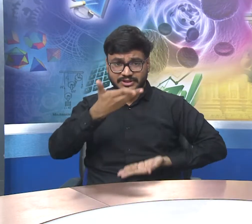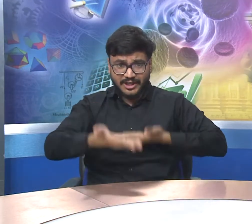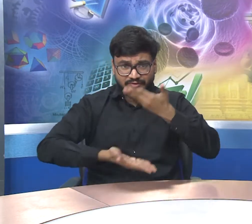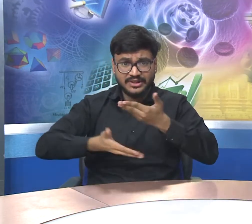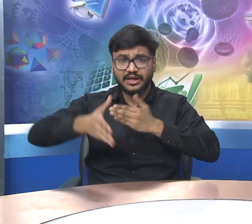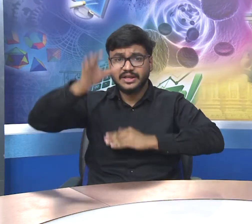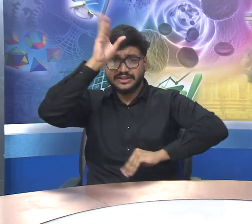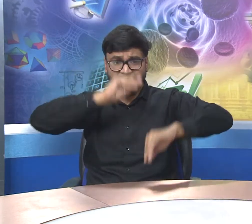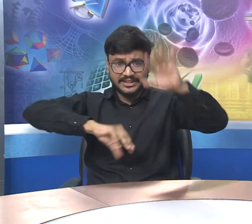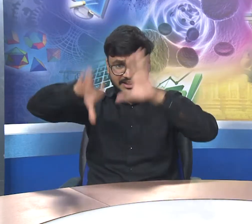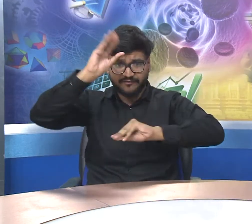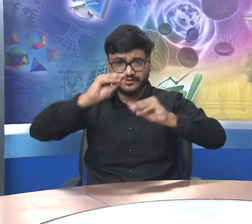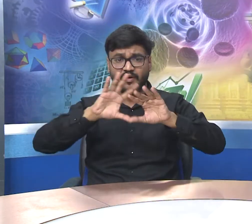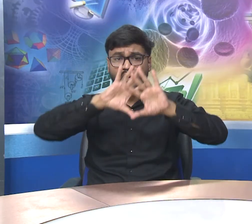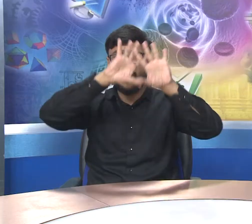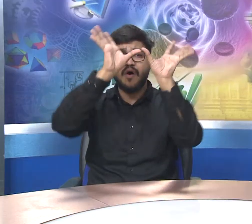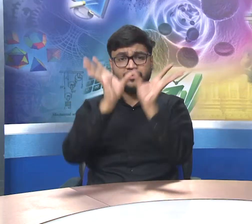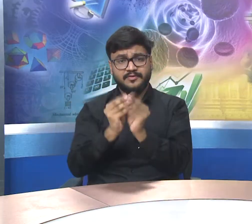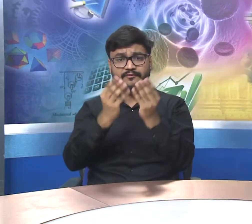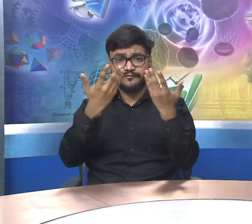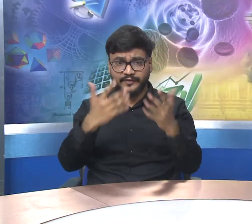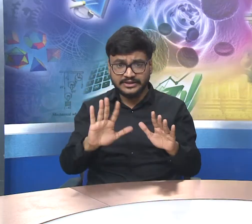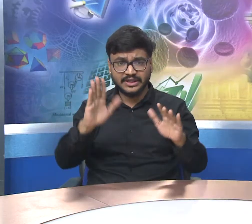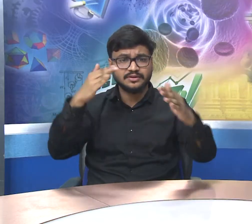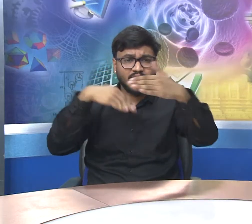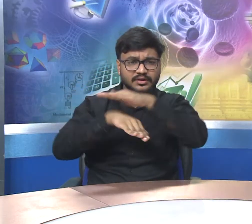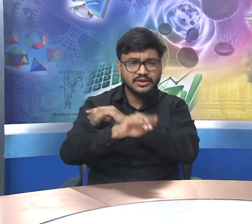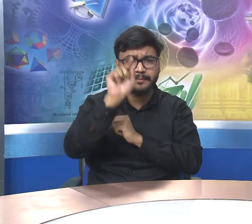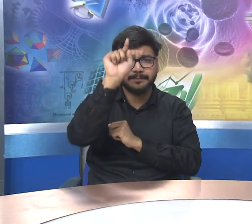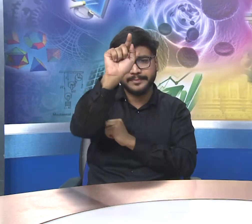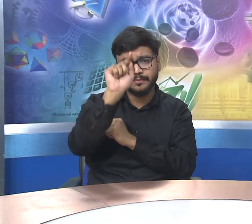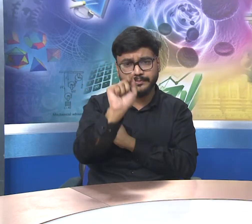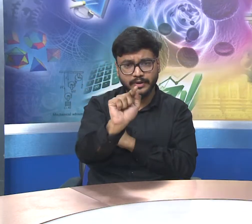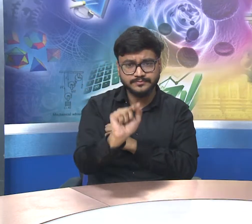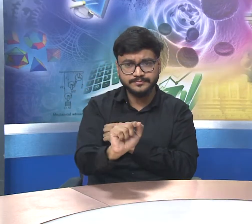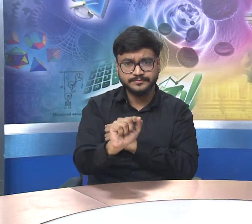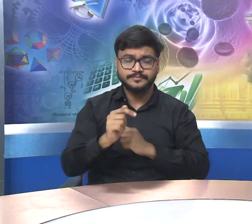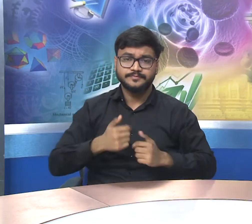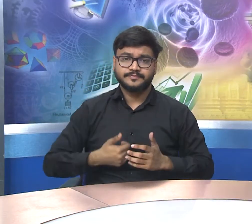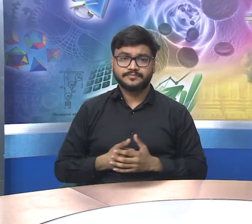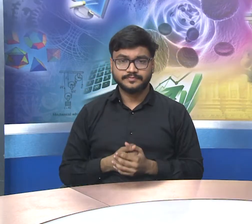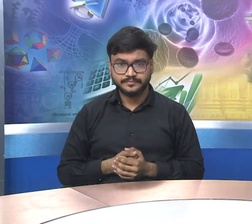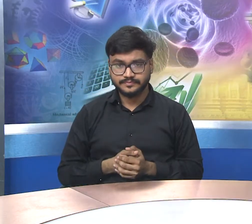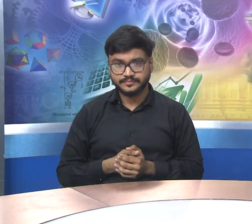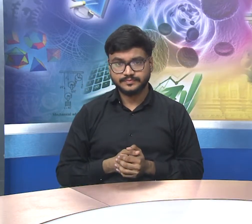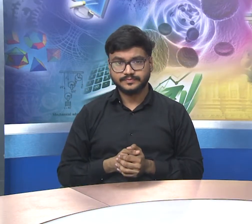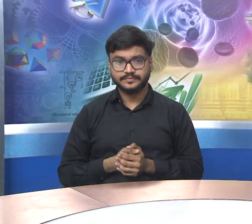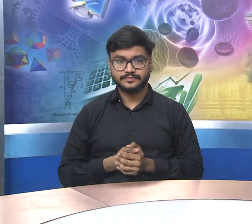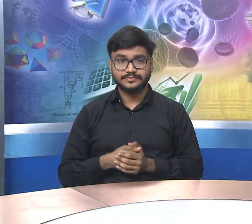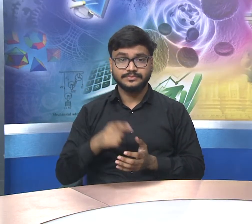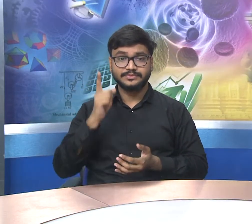Outcomes. After studying this lesson, learner will learn about various points.